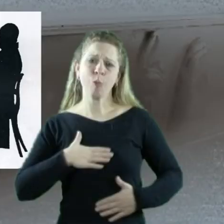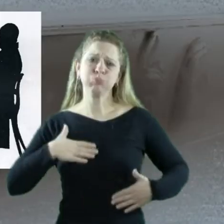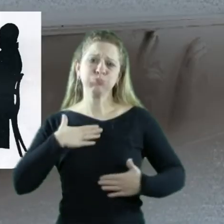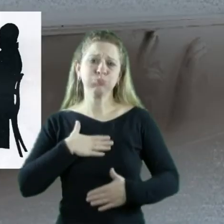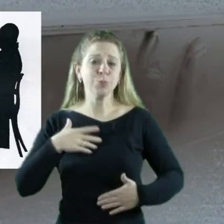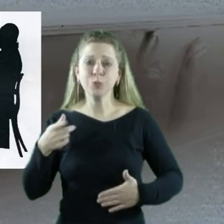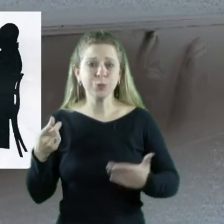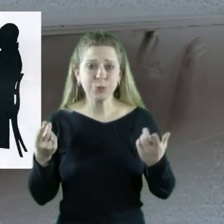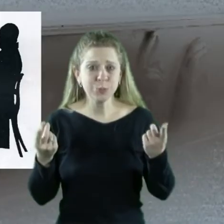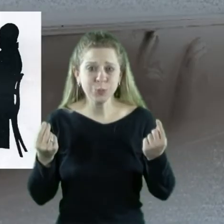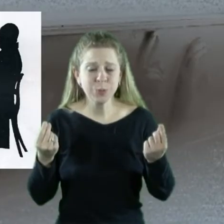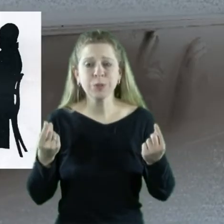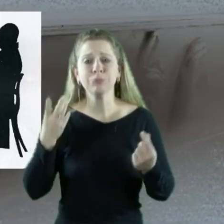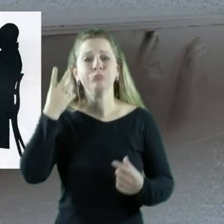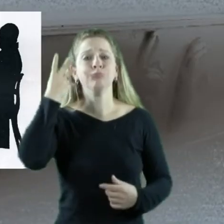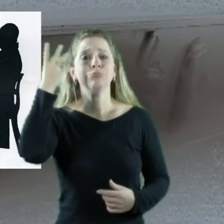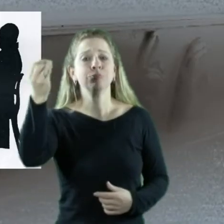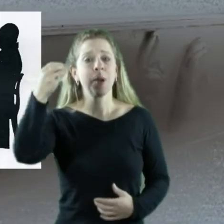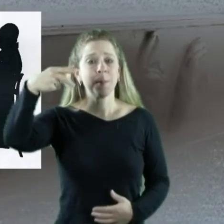Clerc enjoyed his retirement.